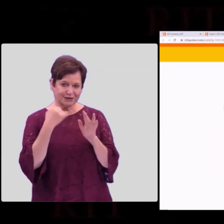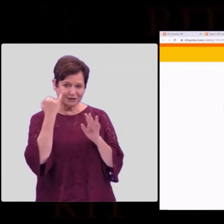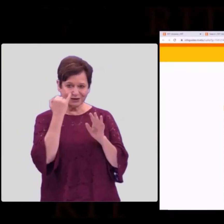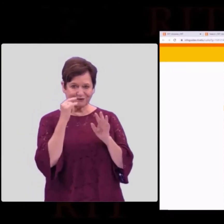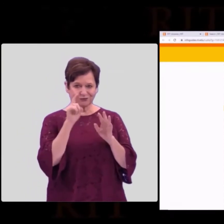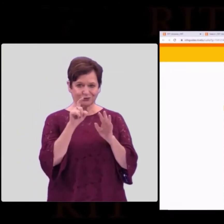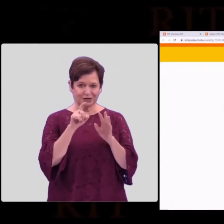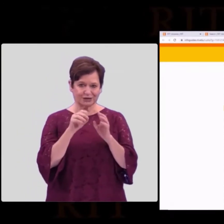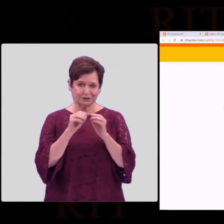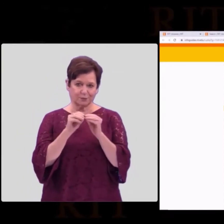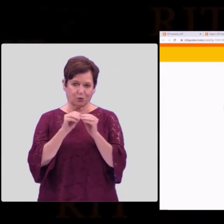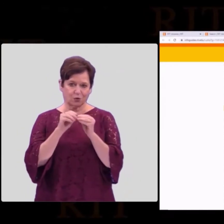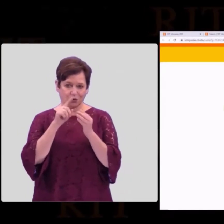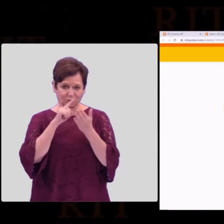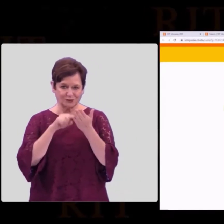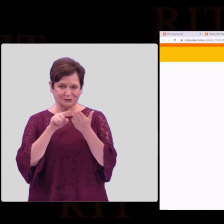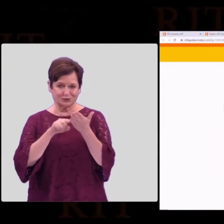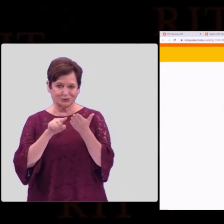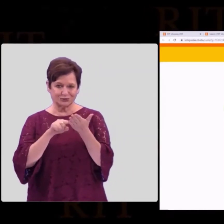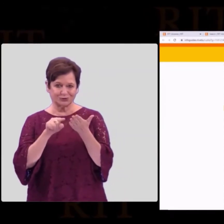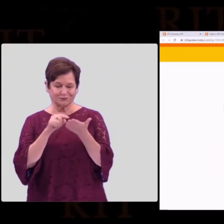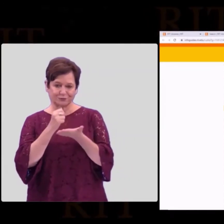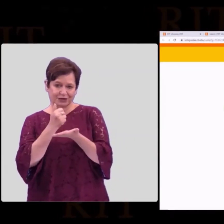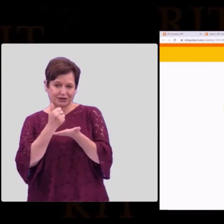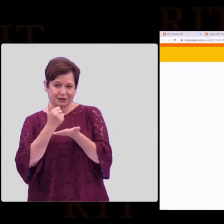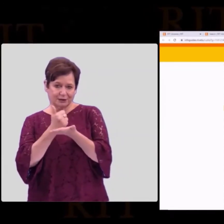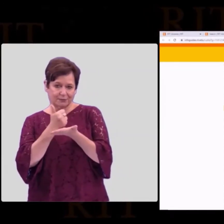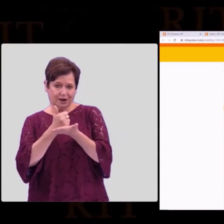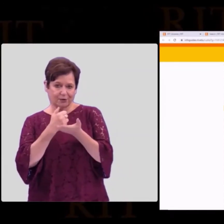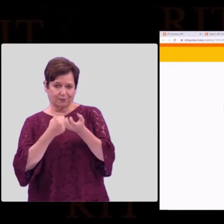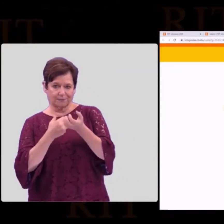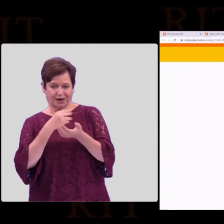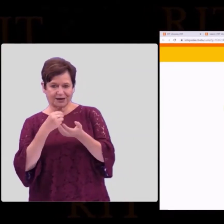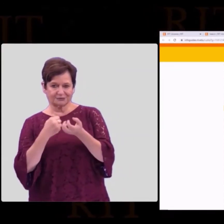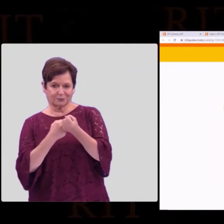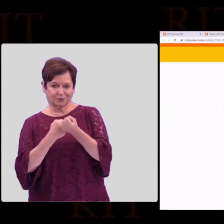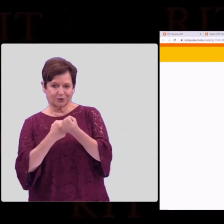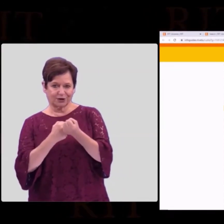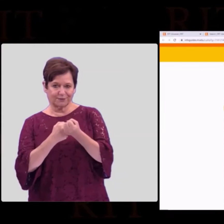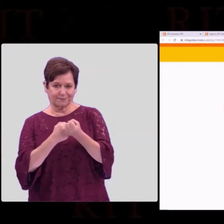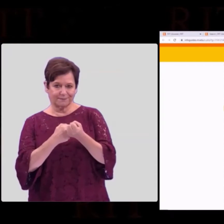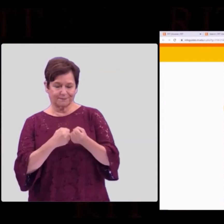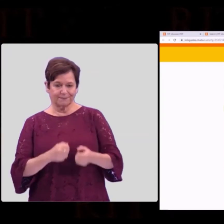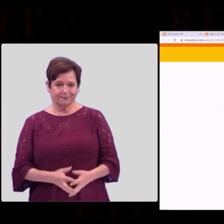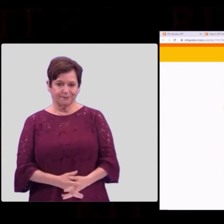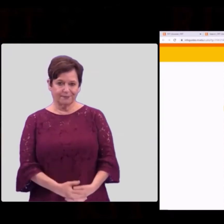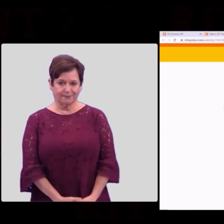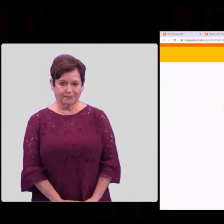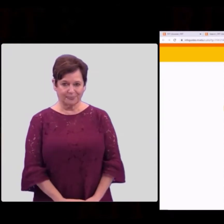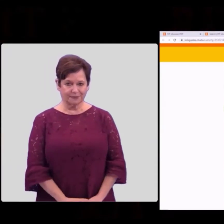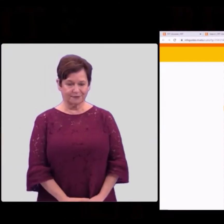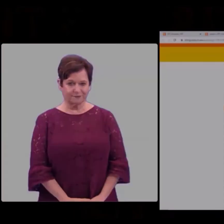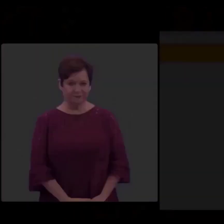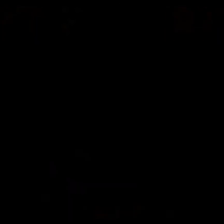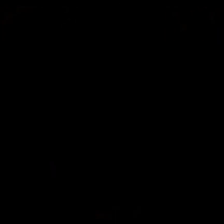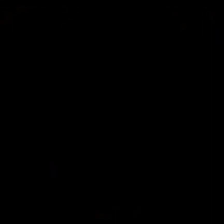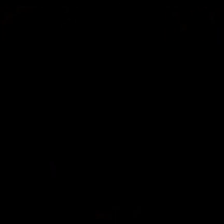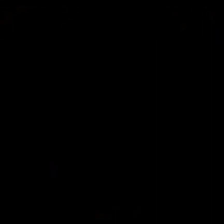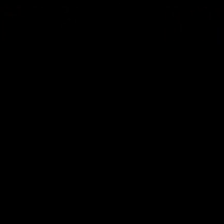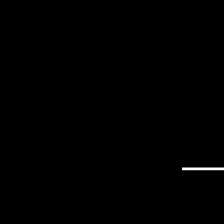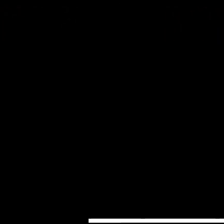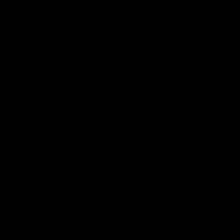Feel free to explore and contact me if you need more research, for help and support.